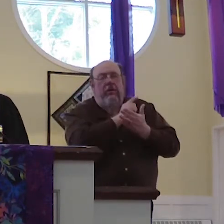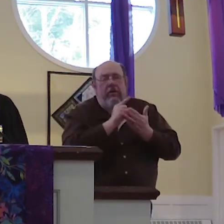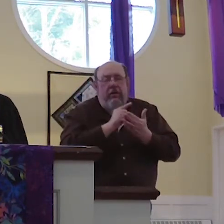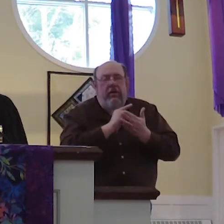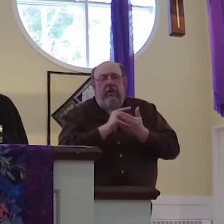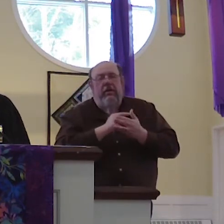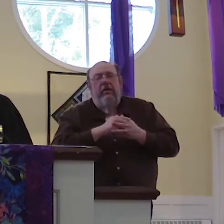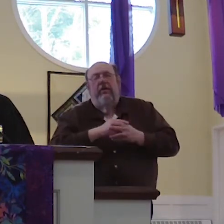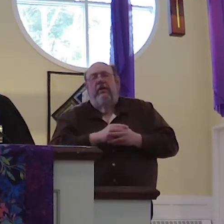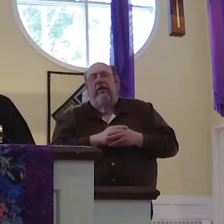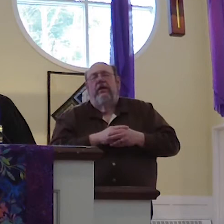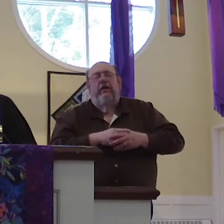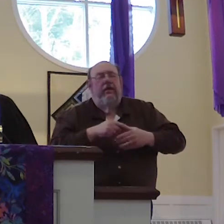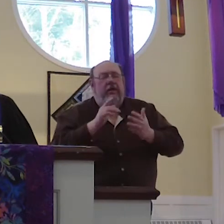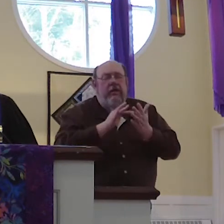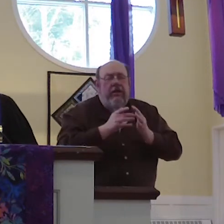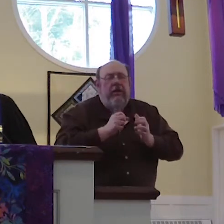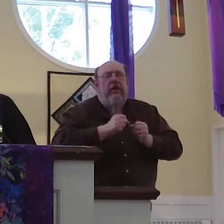name.